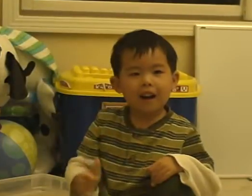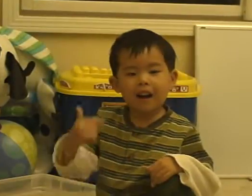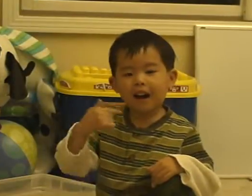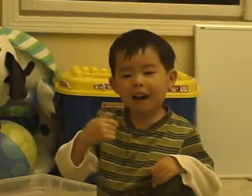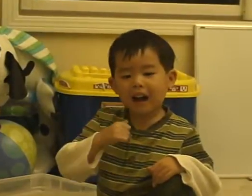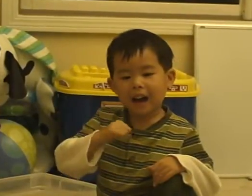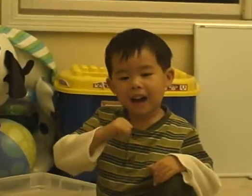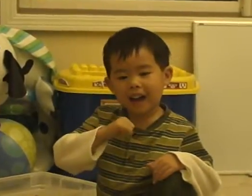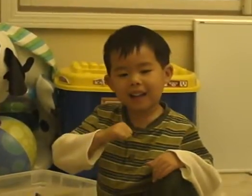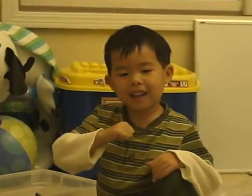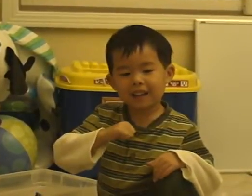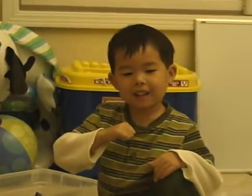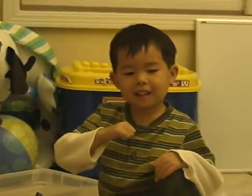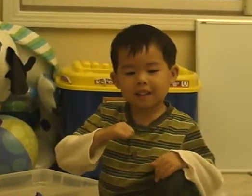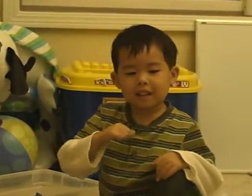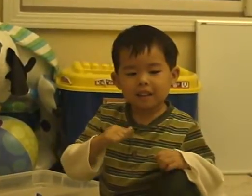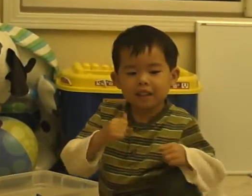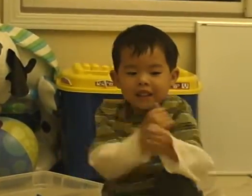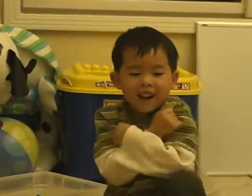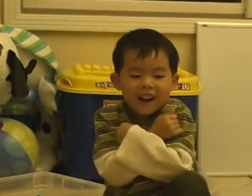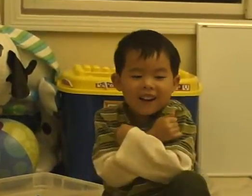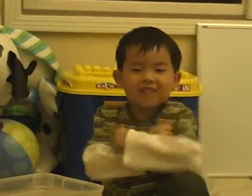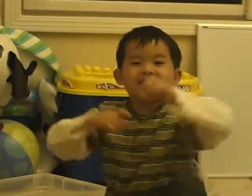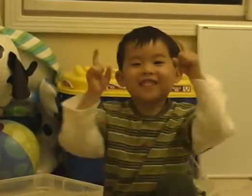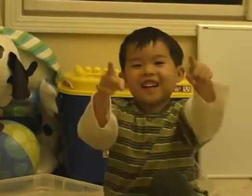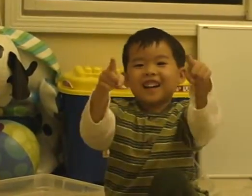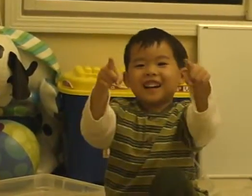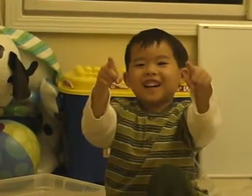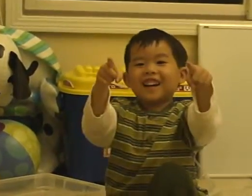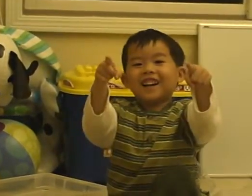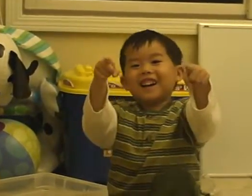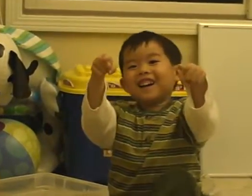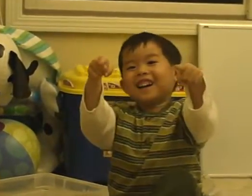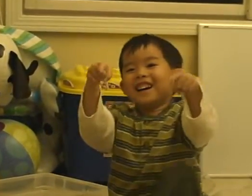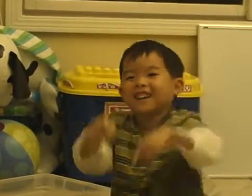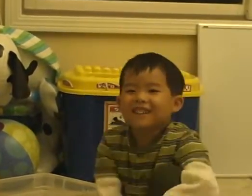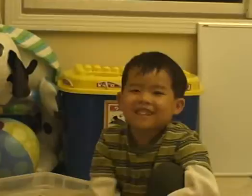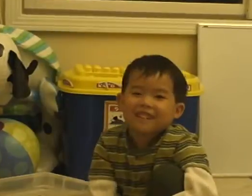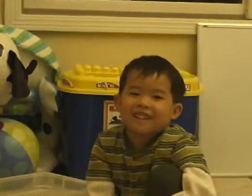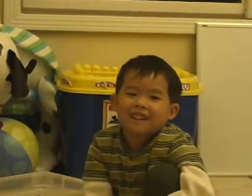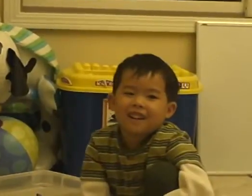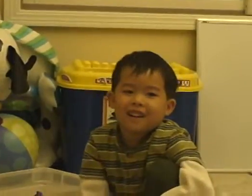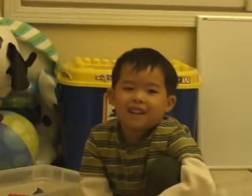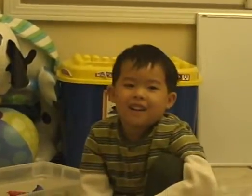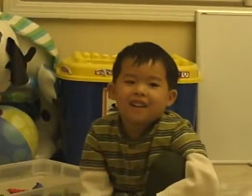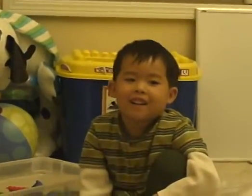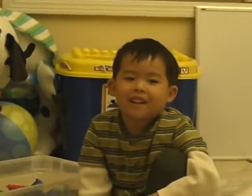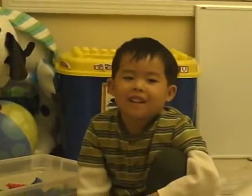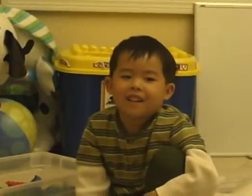I love you. What is rice?